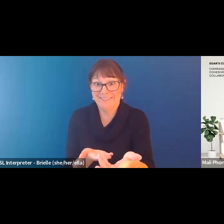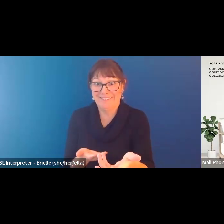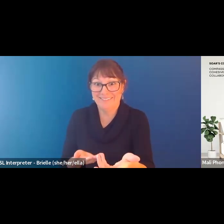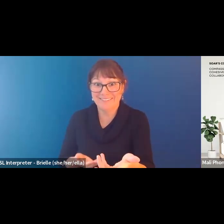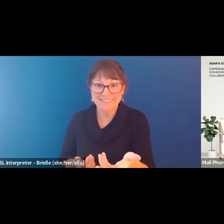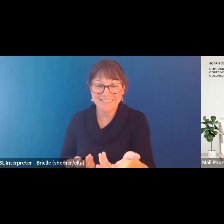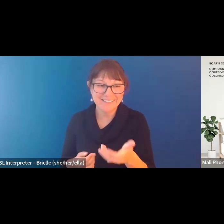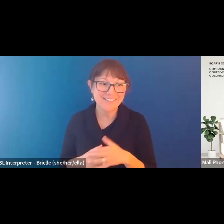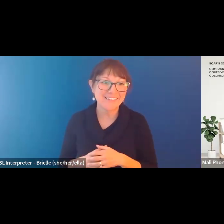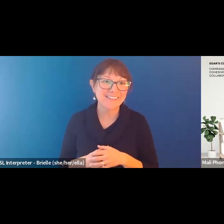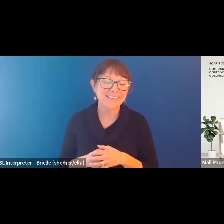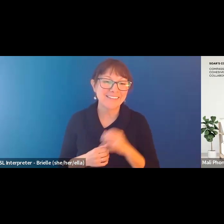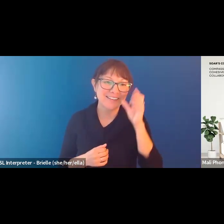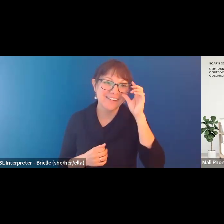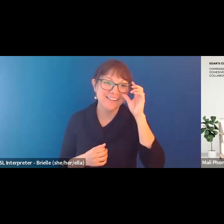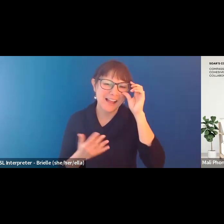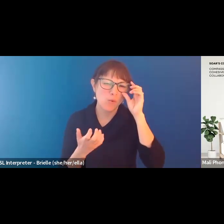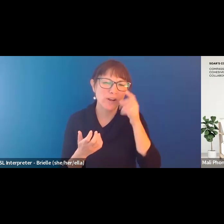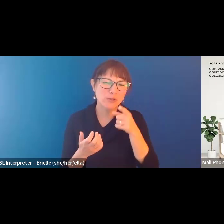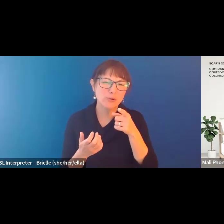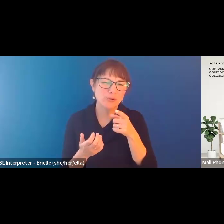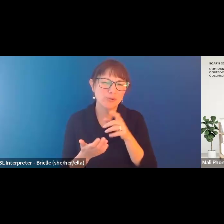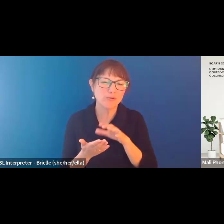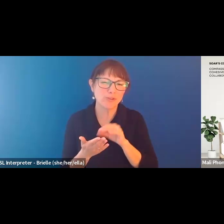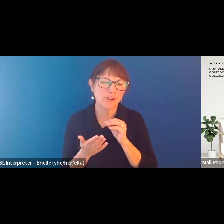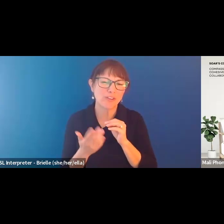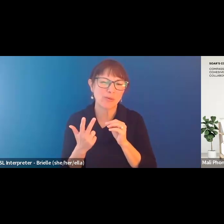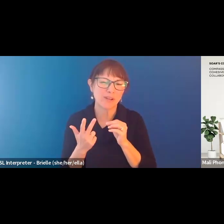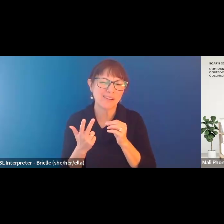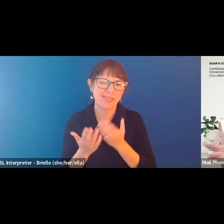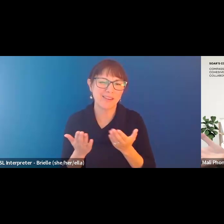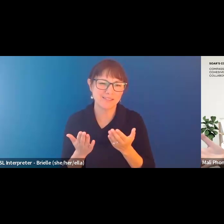leave you with the three lessons really that came